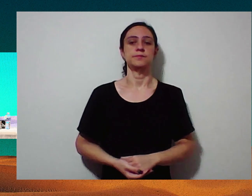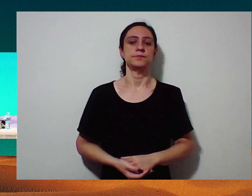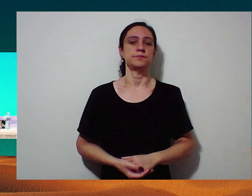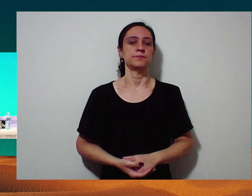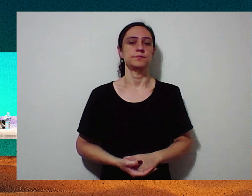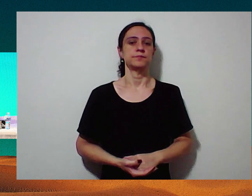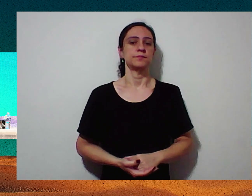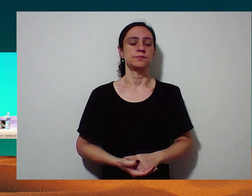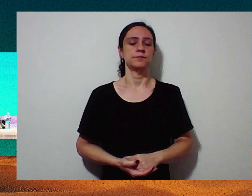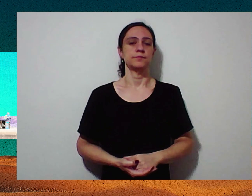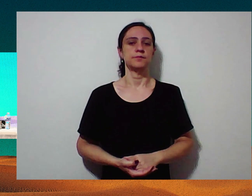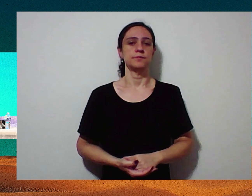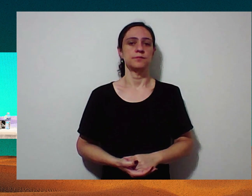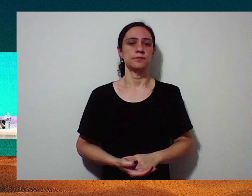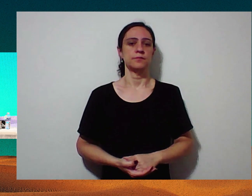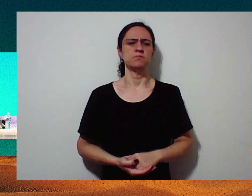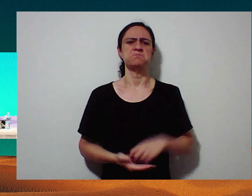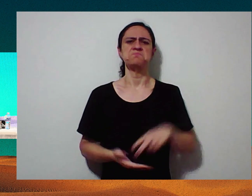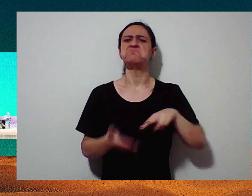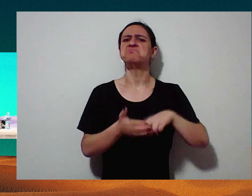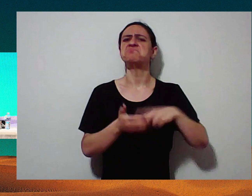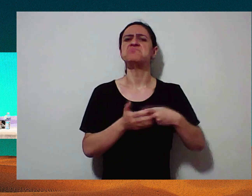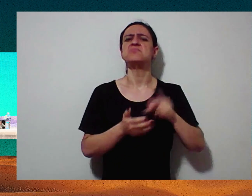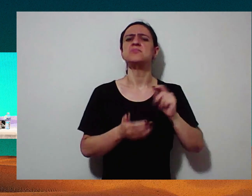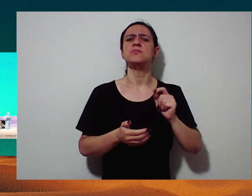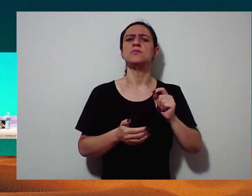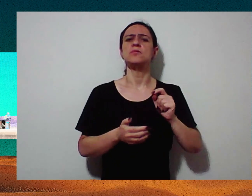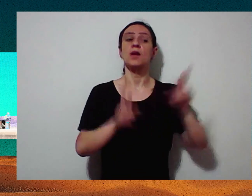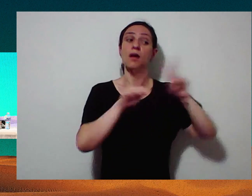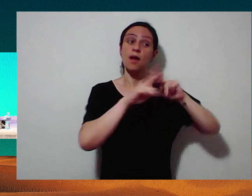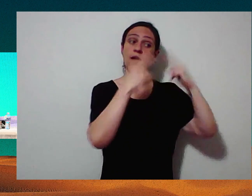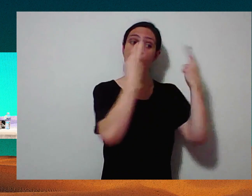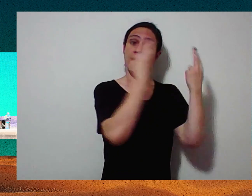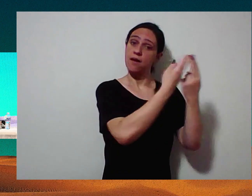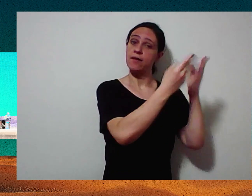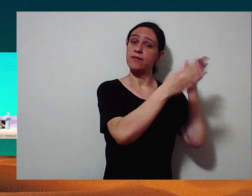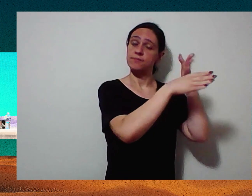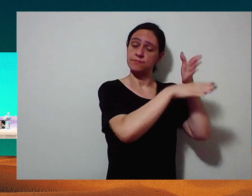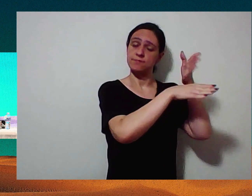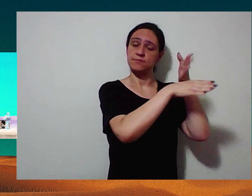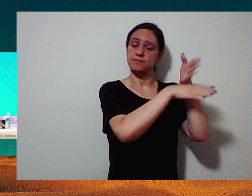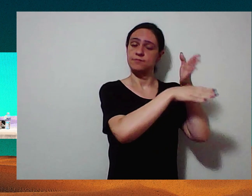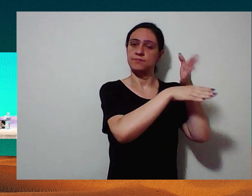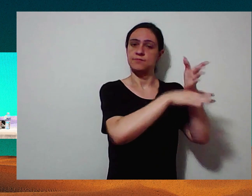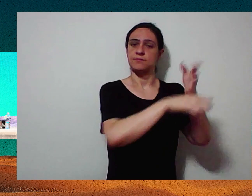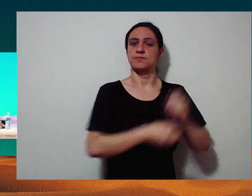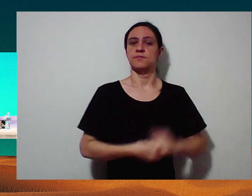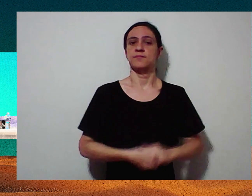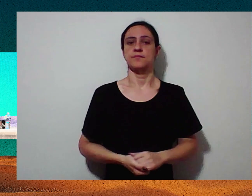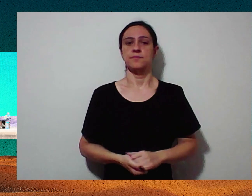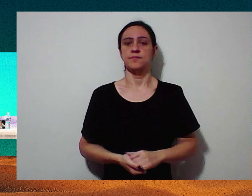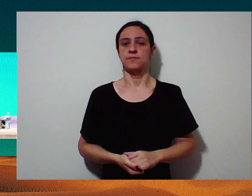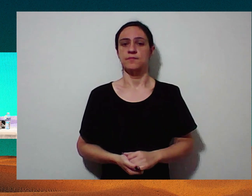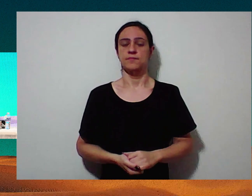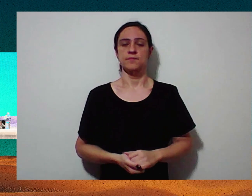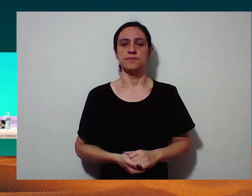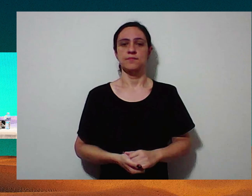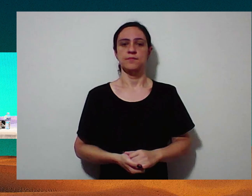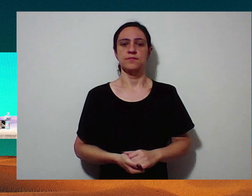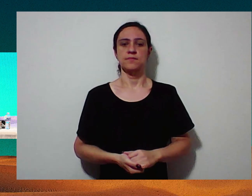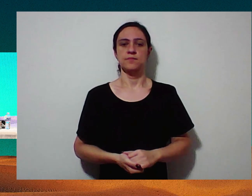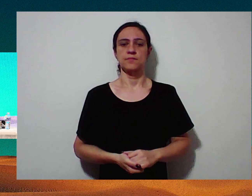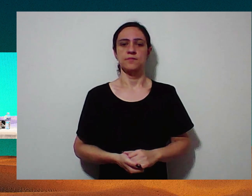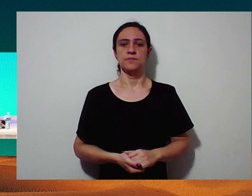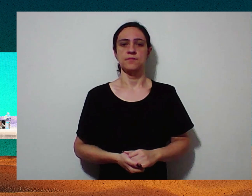é a ressurreição da vida? Você vai reinar com Cristo. What is the resurrection of life? You will reign with Christ. E a ressurreição do juízo, And the resurrection